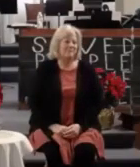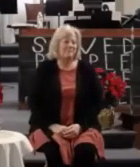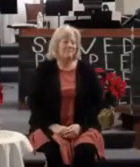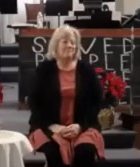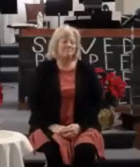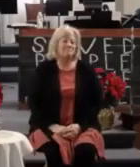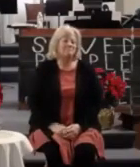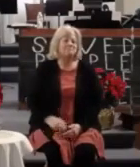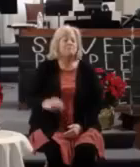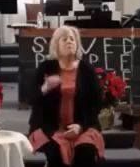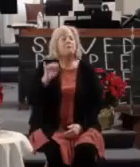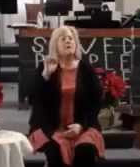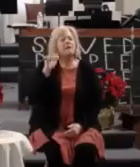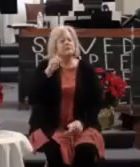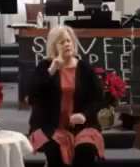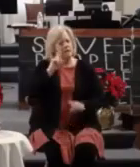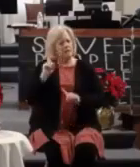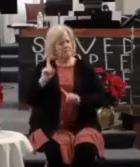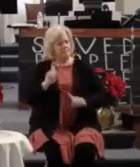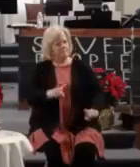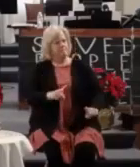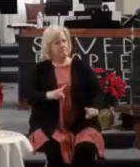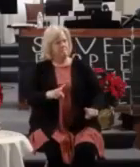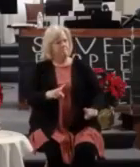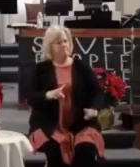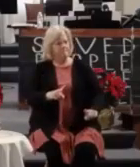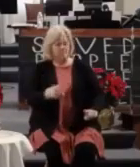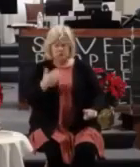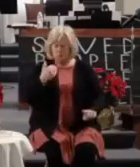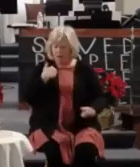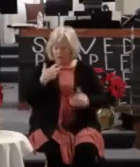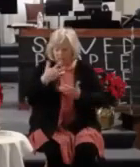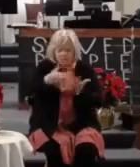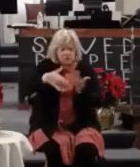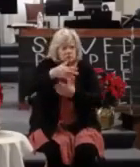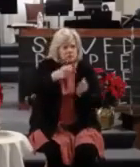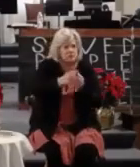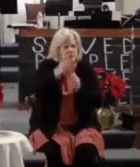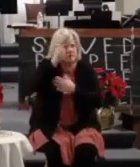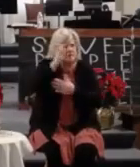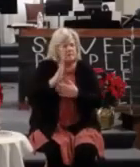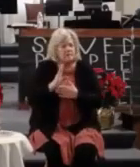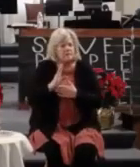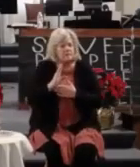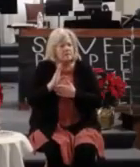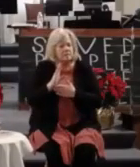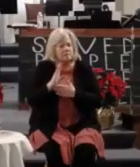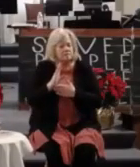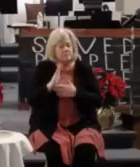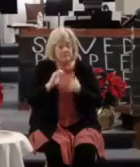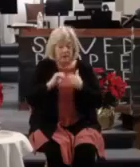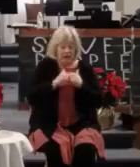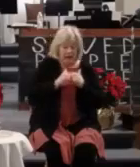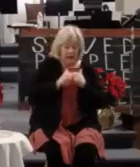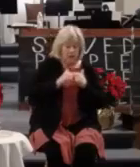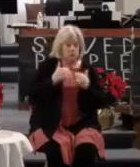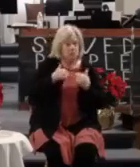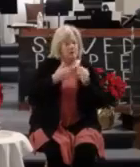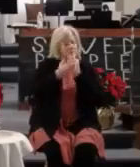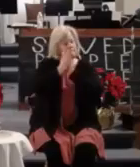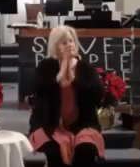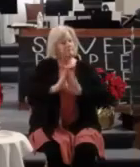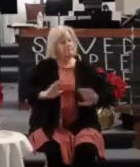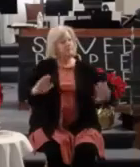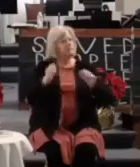It is a command to keep fellowship with God by keeping peace with